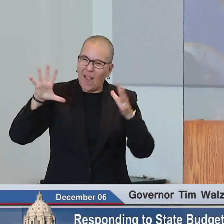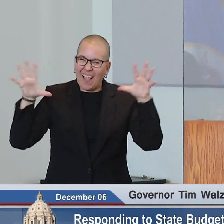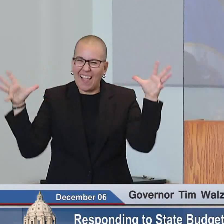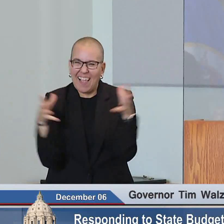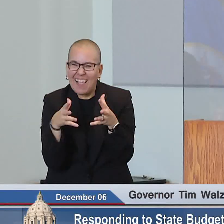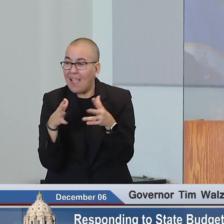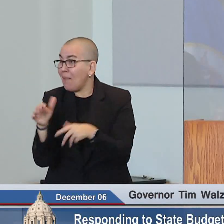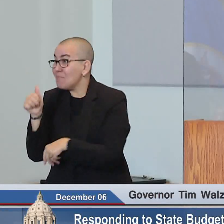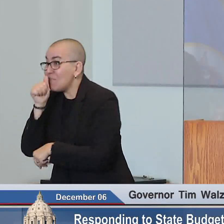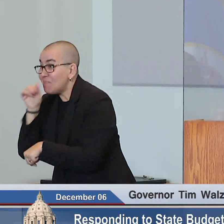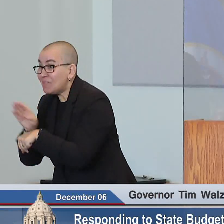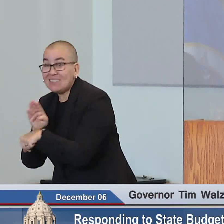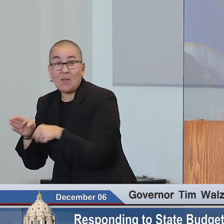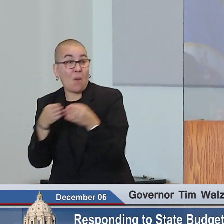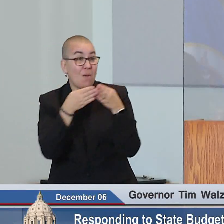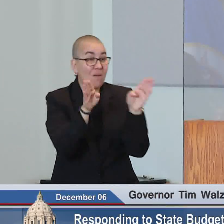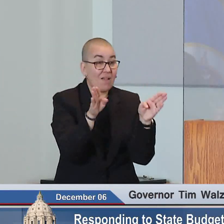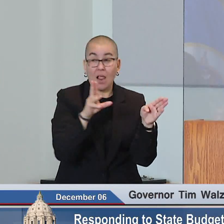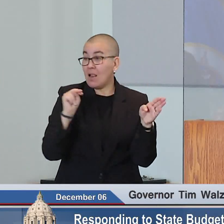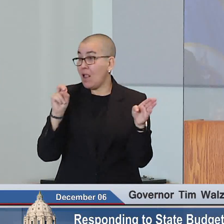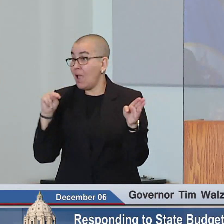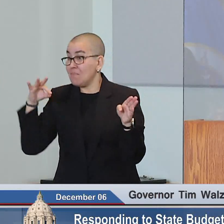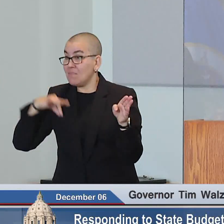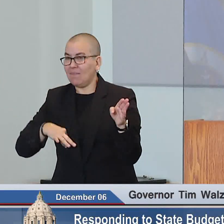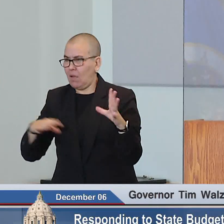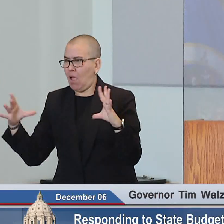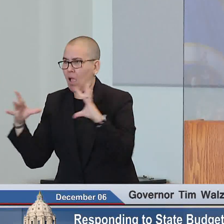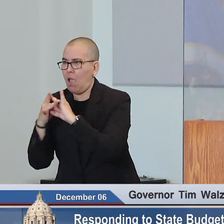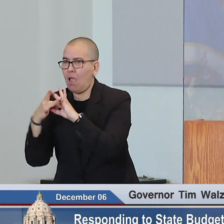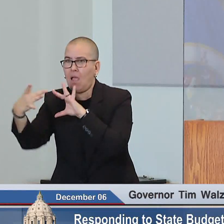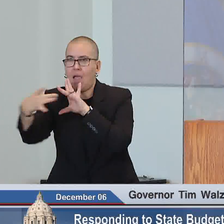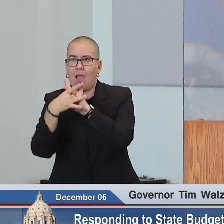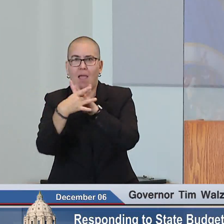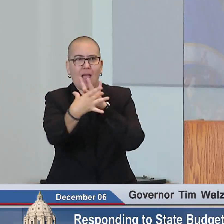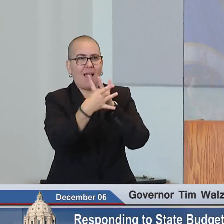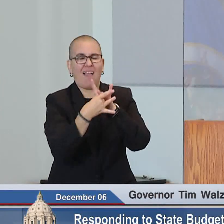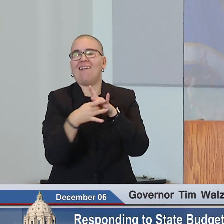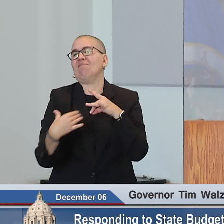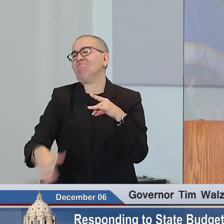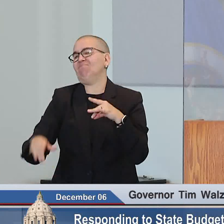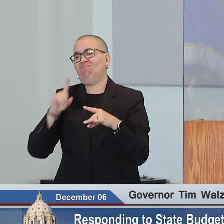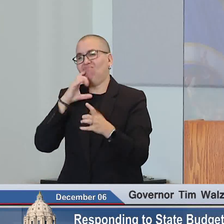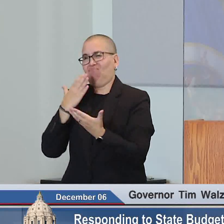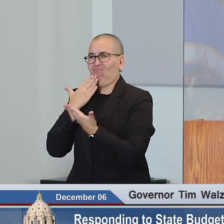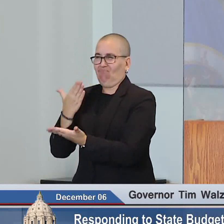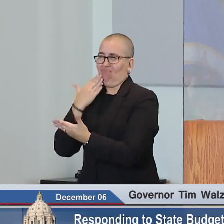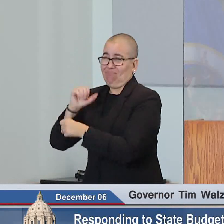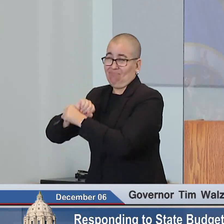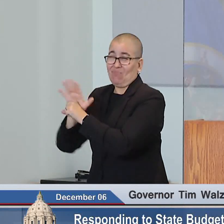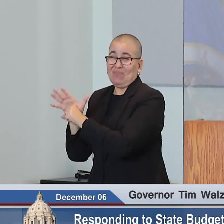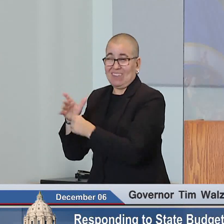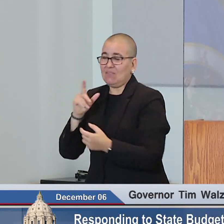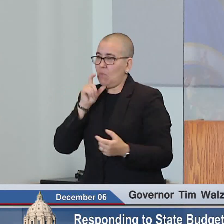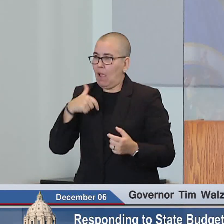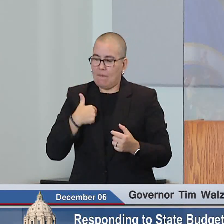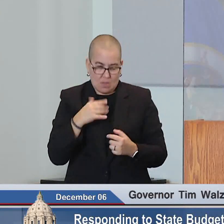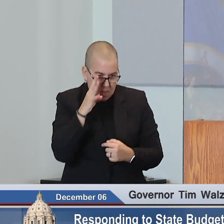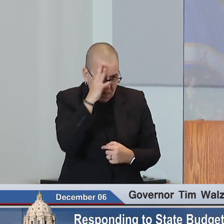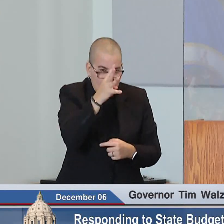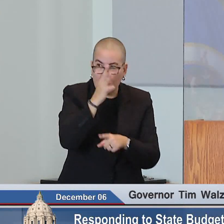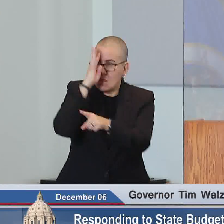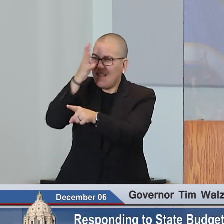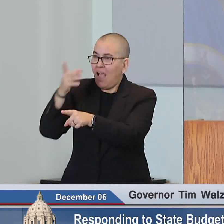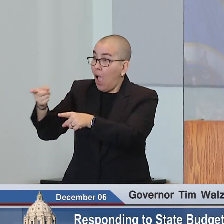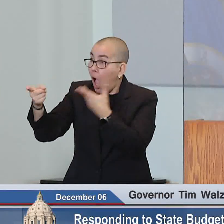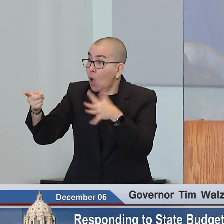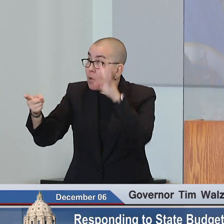gives Minnesota well-positioned, we're not looking at having to reinvent the wheel, but we should be looking to make a more efficient